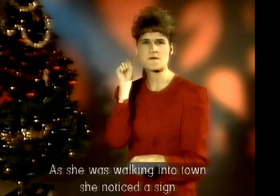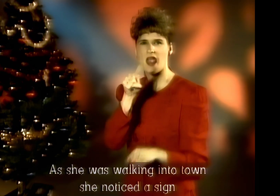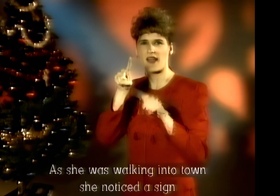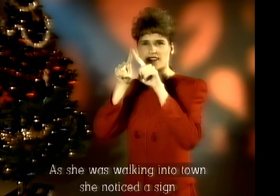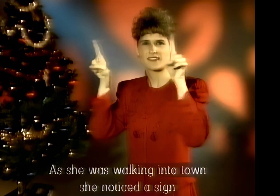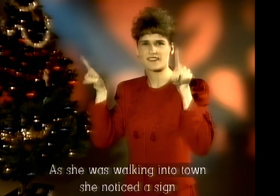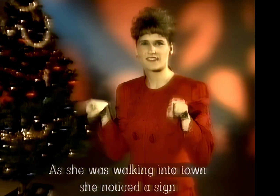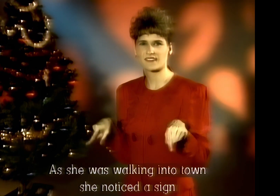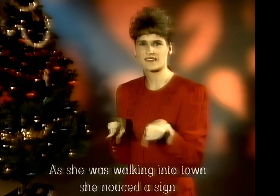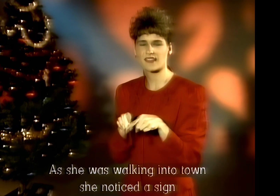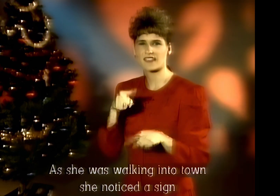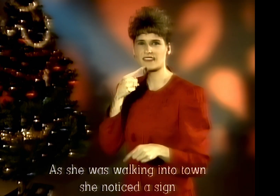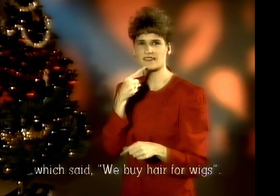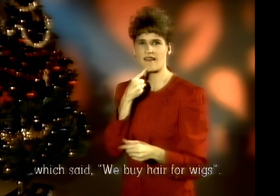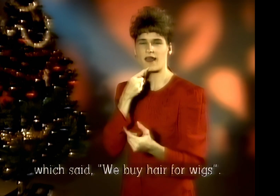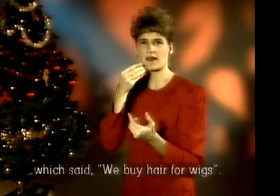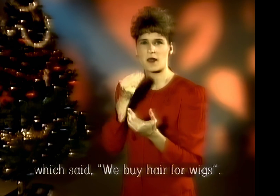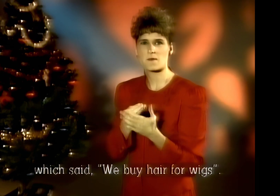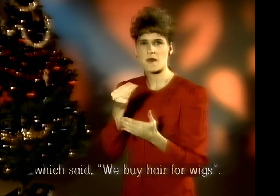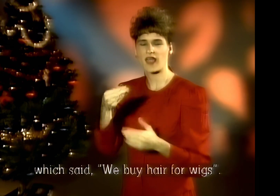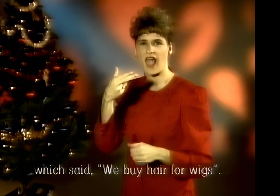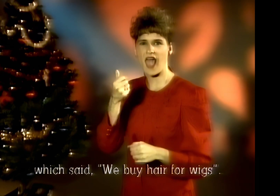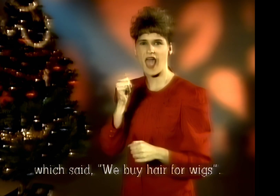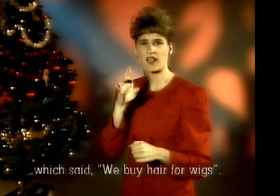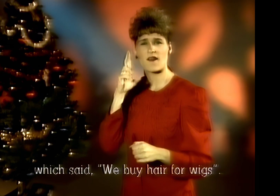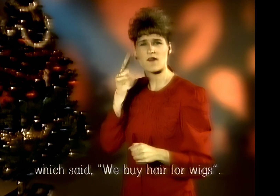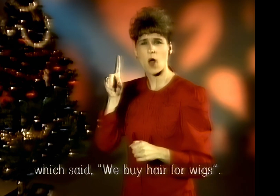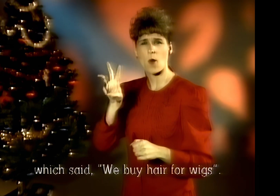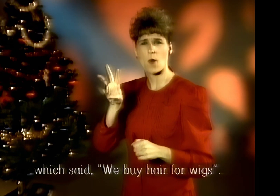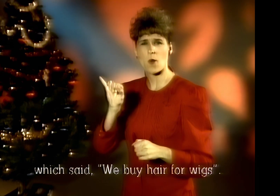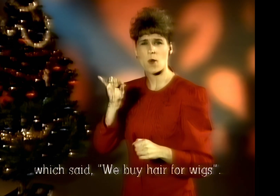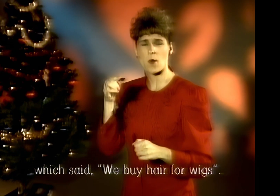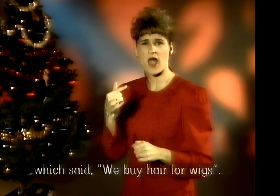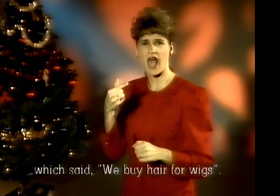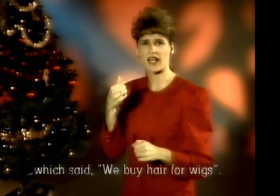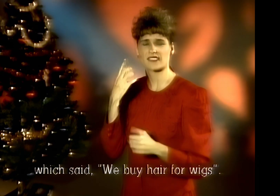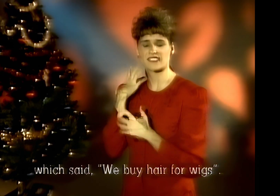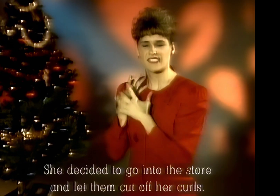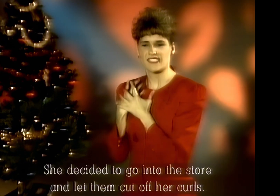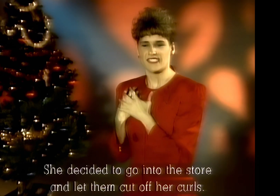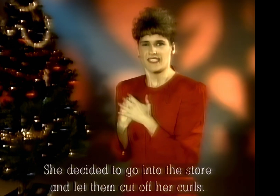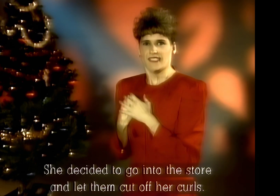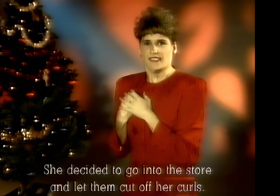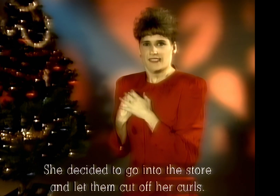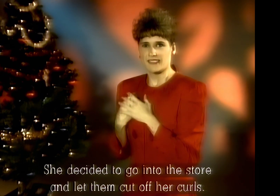walking into town, she happened to notice a sign. The sign said, "We buy hair for